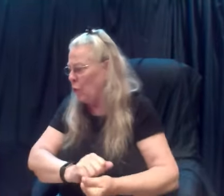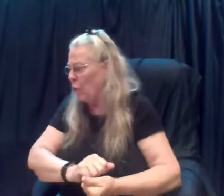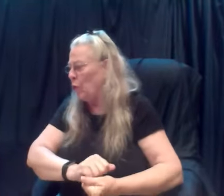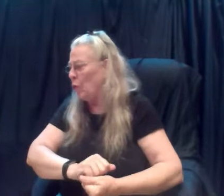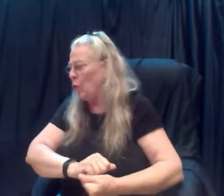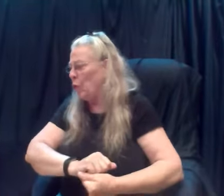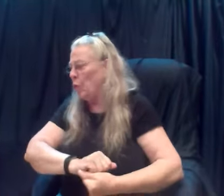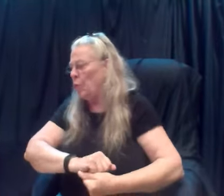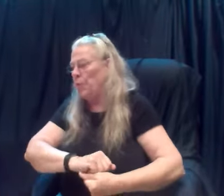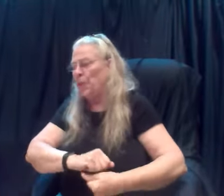gloom.